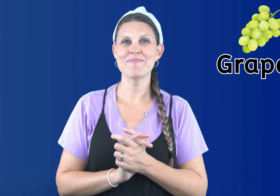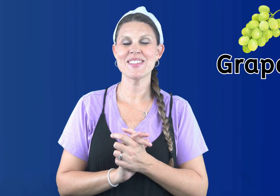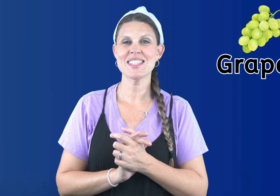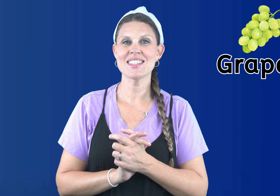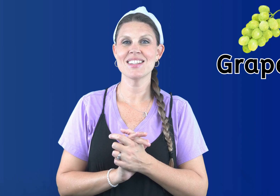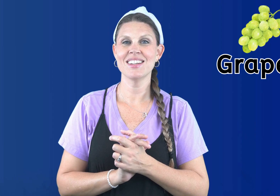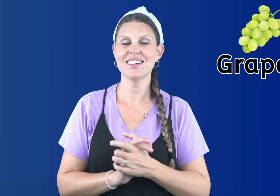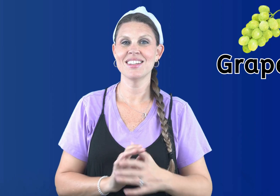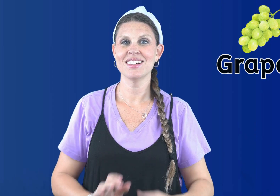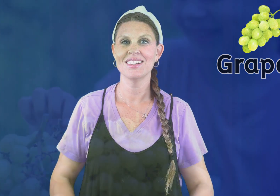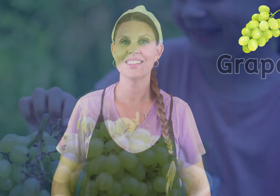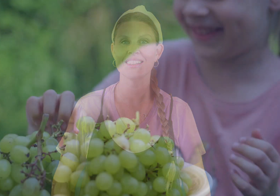Grapes.